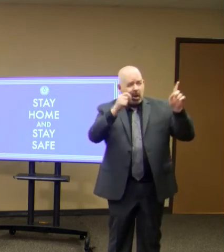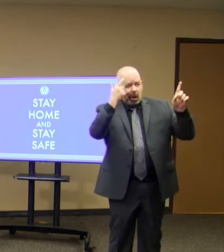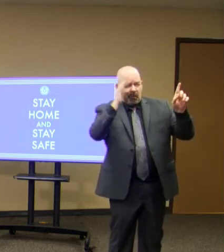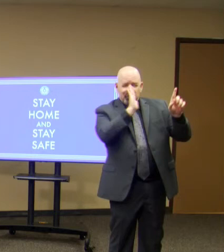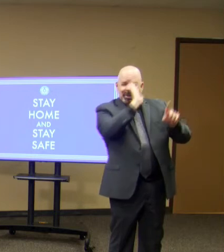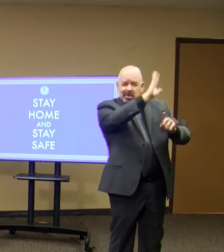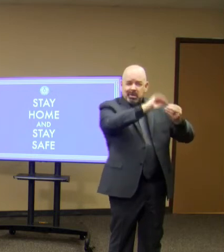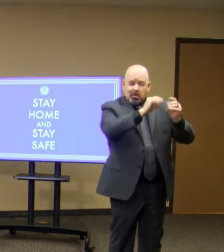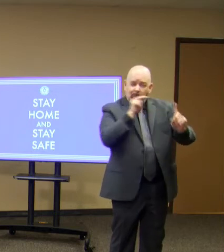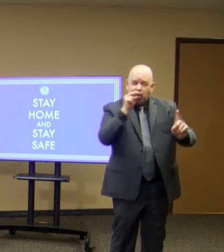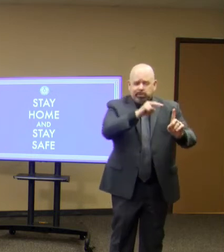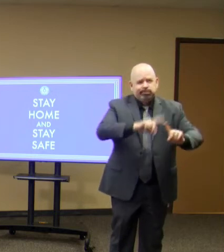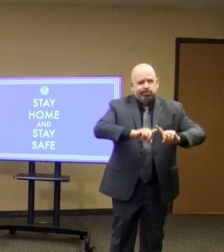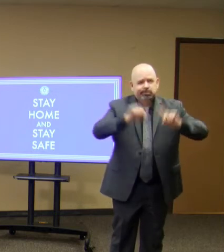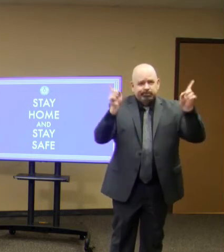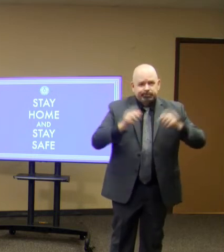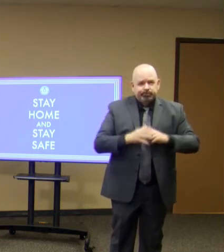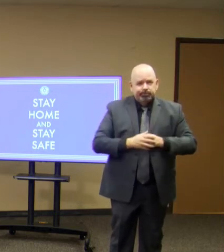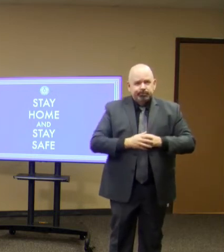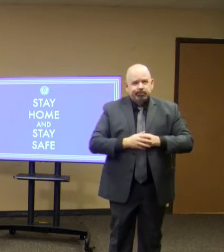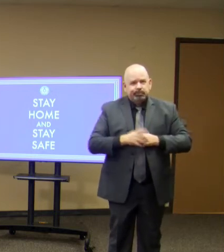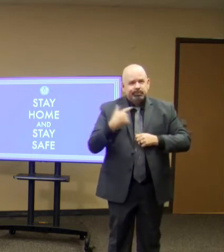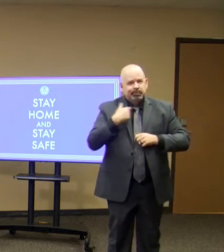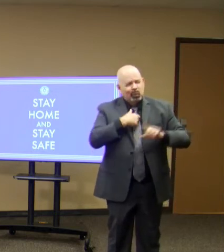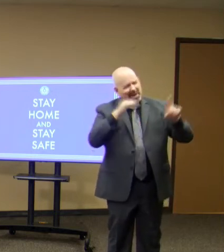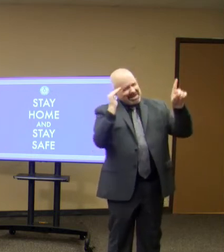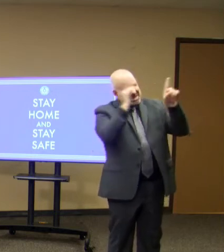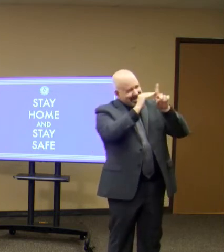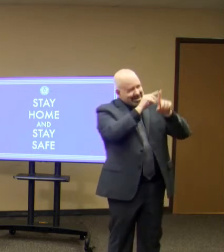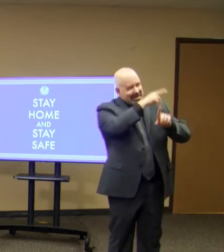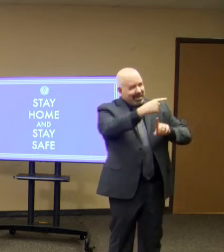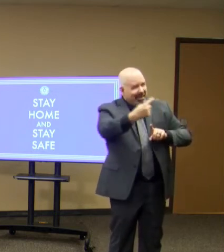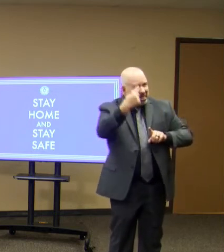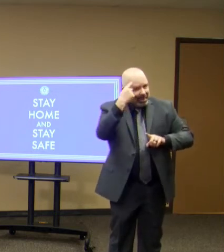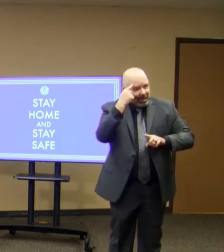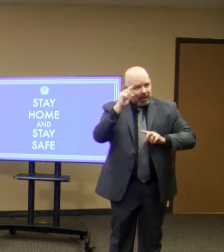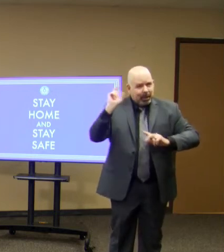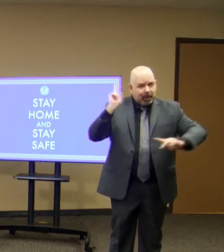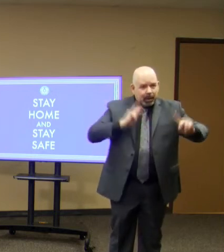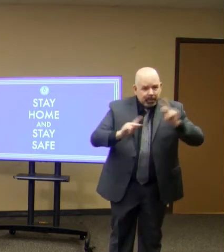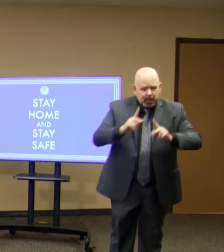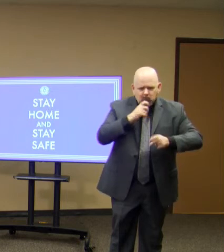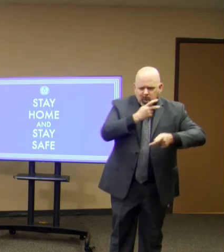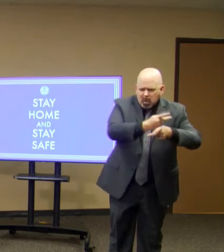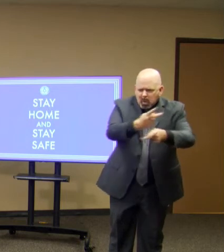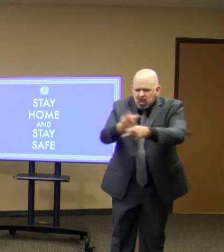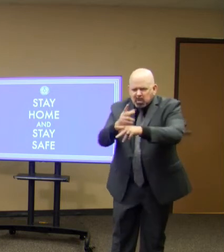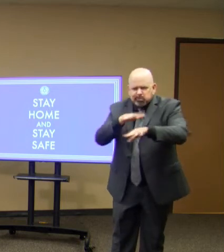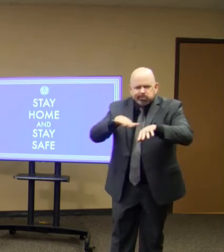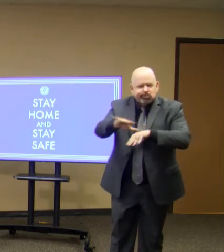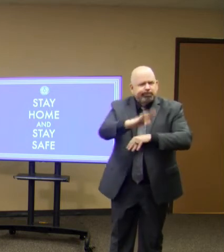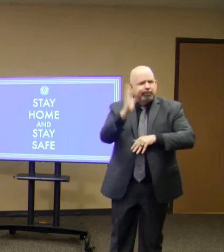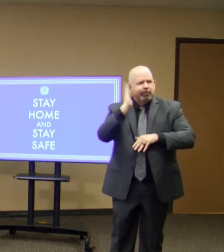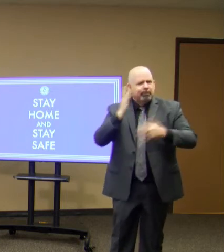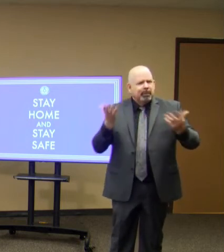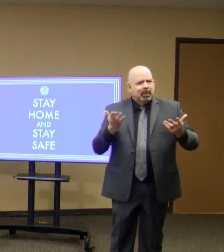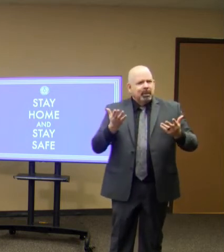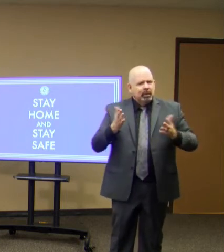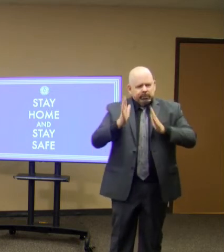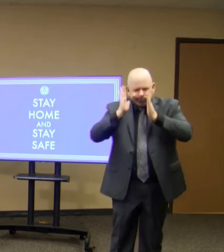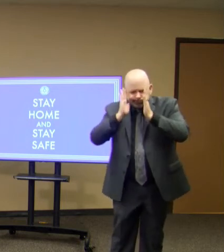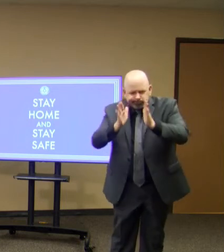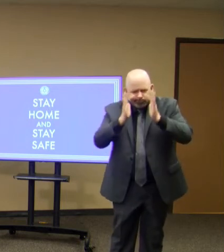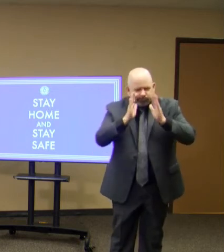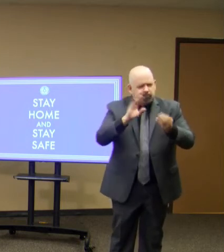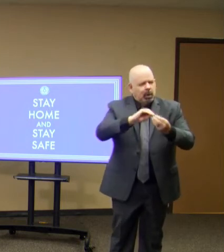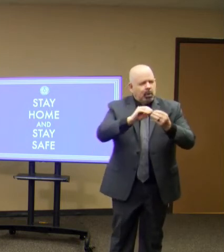of staffed beds, which is a little bit higher utilization here in Dallas County than just beds that we don't have people to